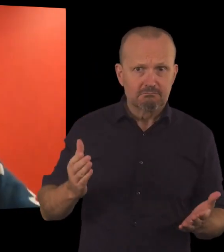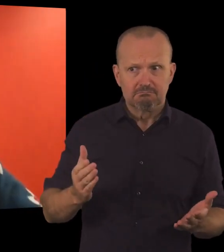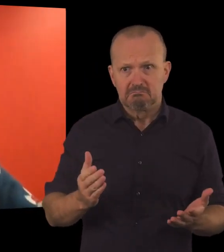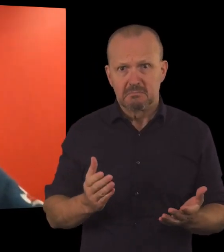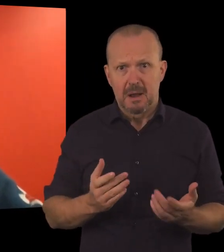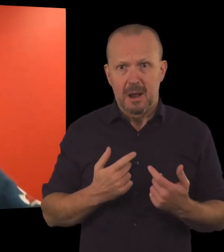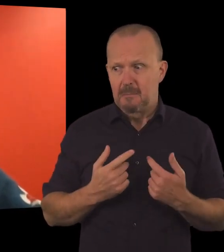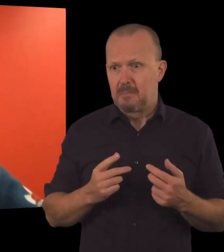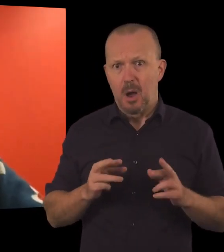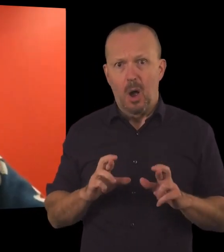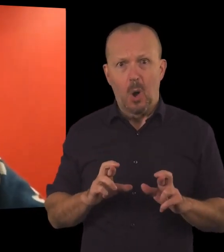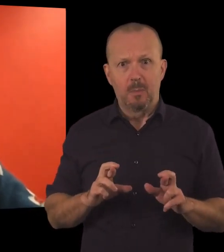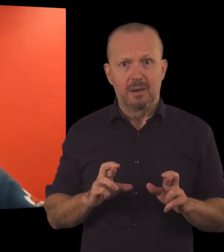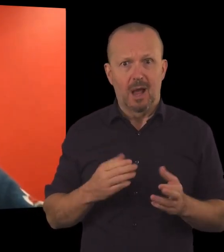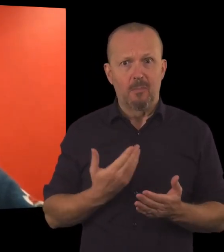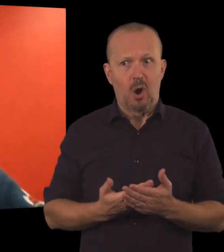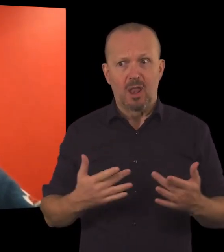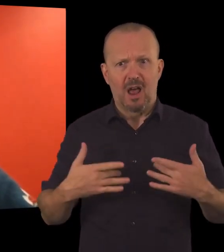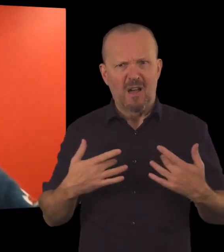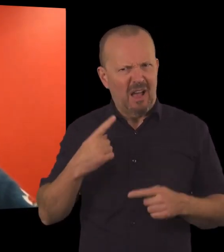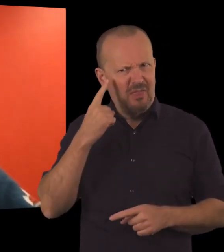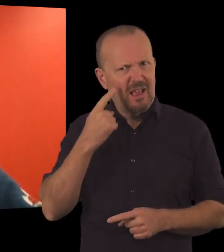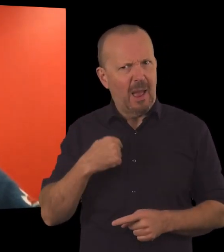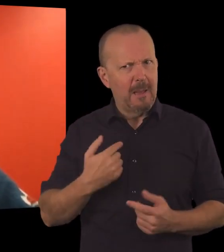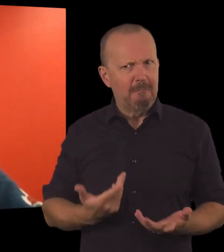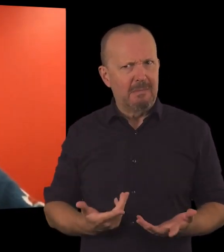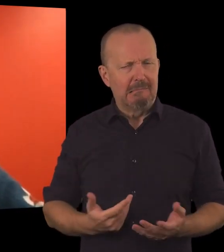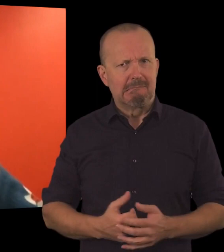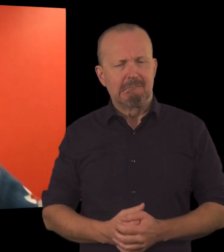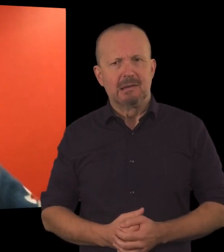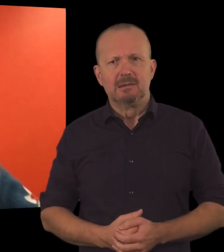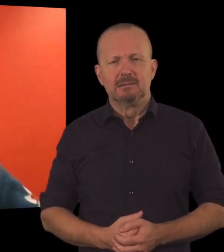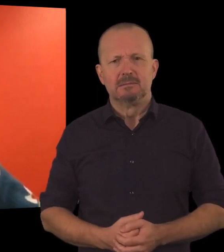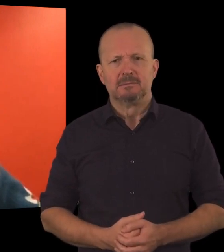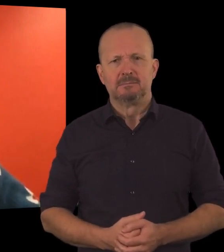Kia ora. I'm hoping I am on. I think so.